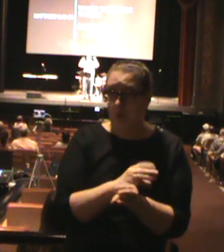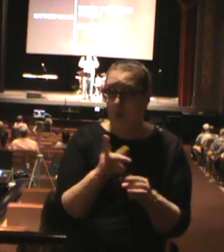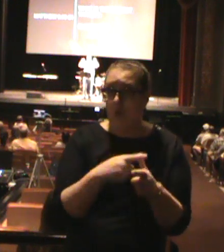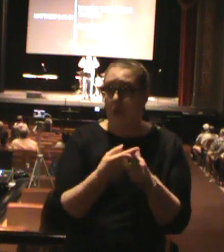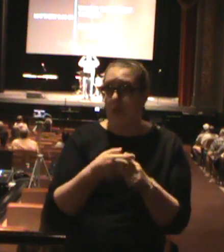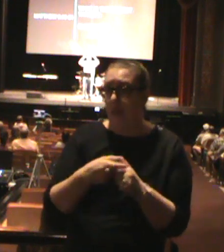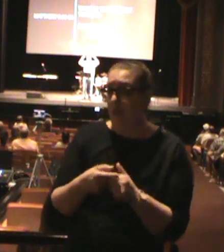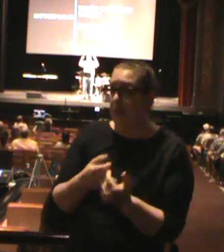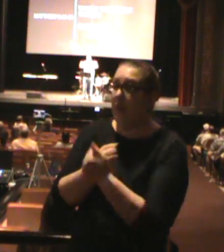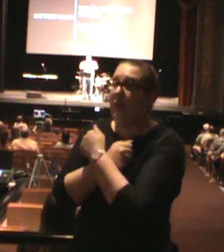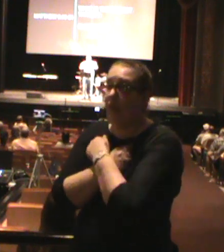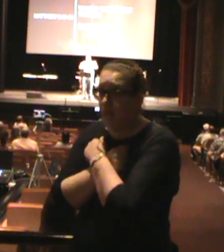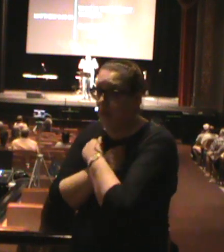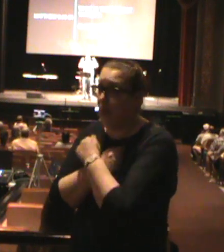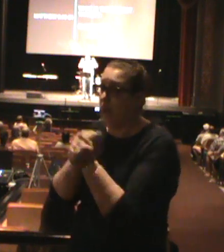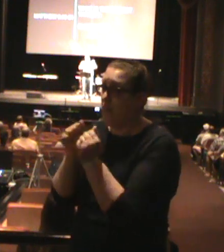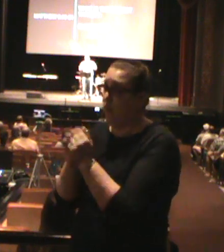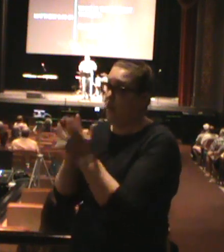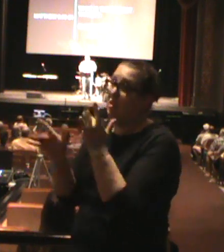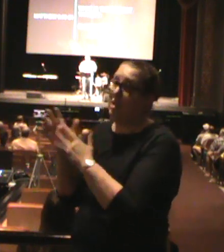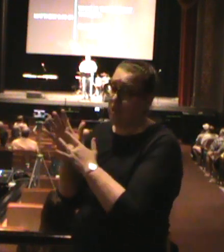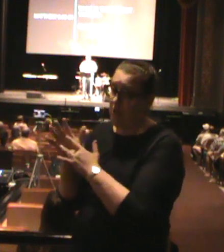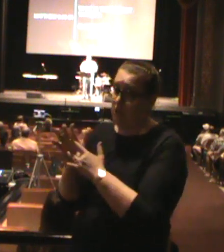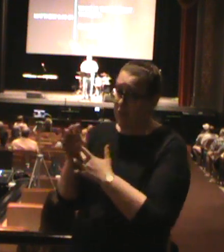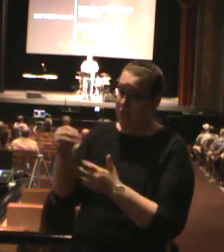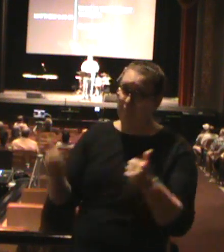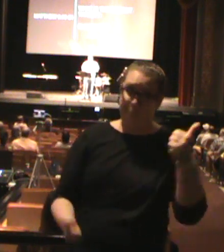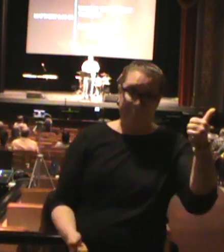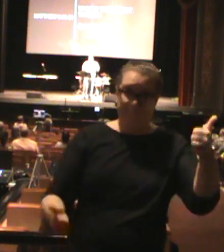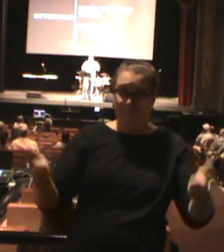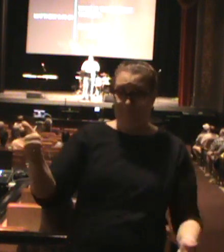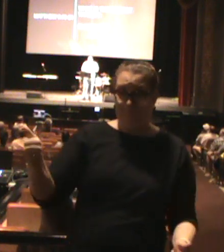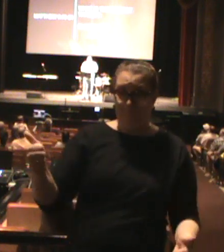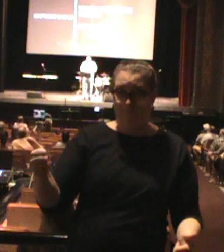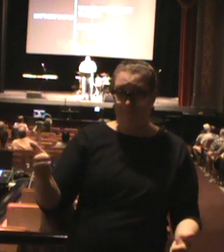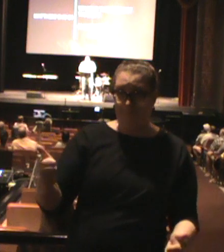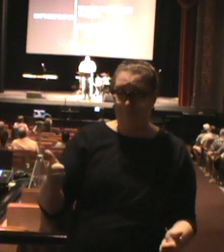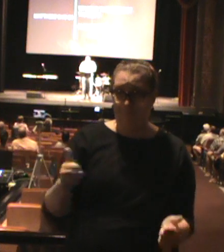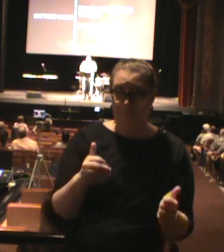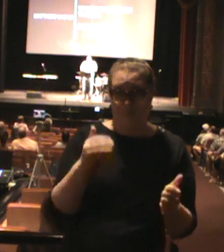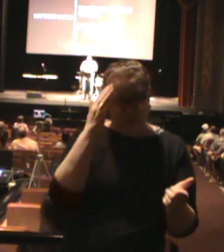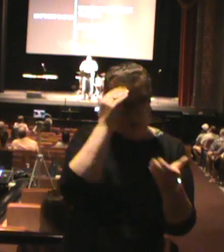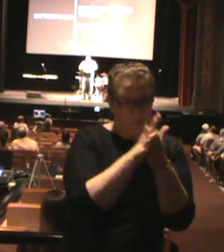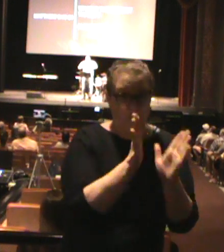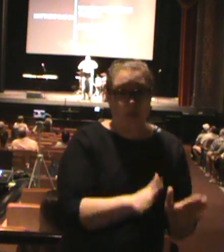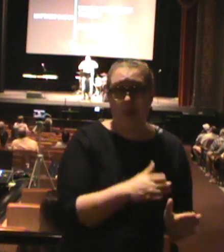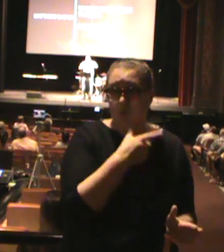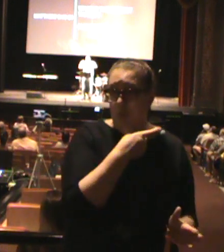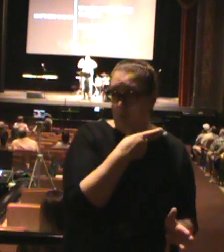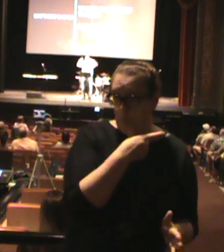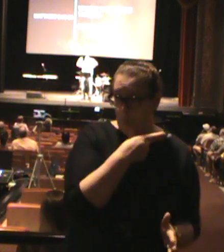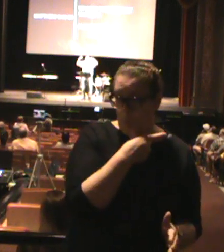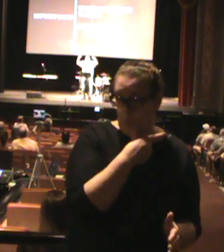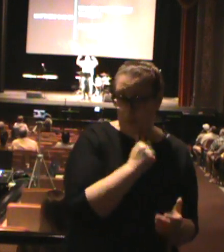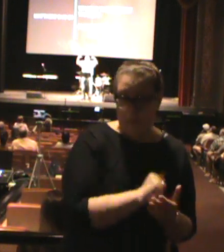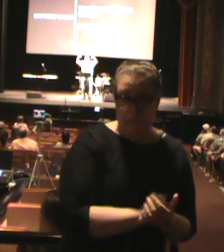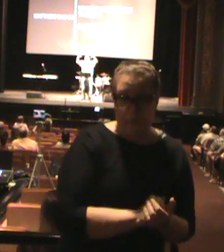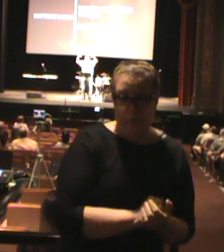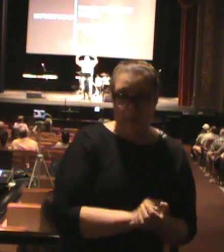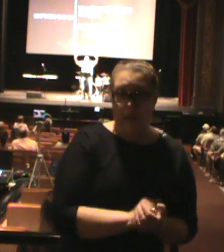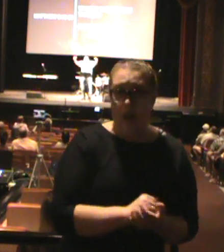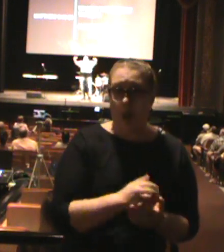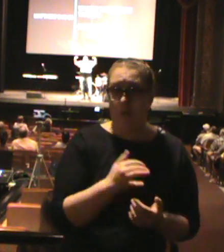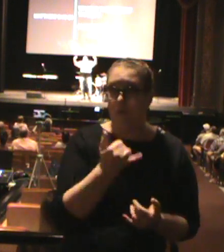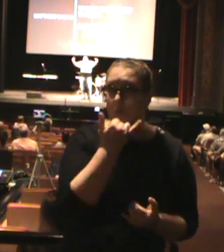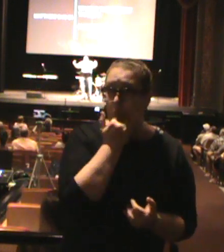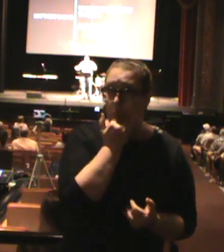the one who came and conquered the world, Jesus Christ. Christians who have the wrong mindset, the